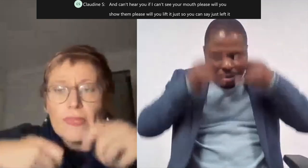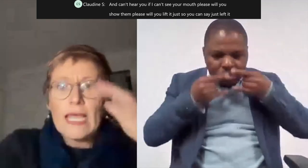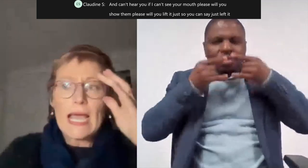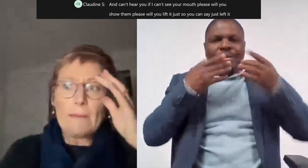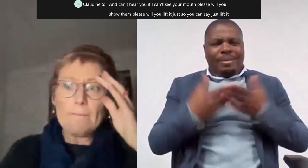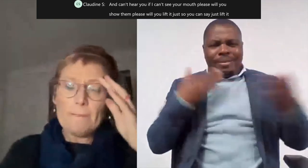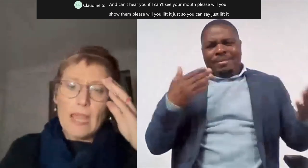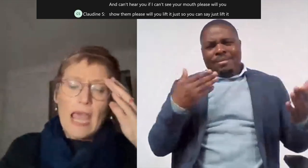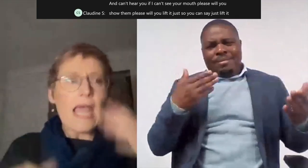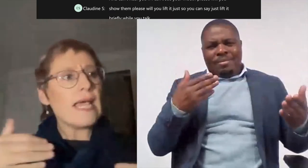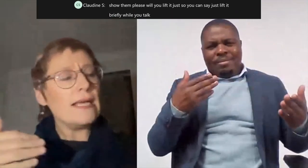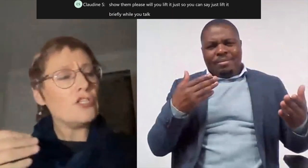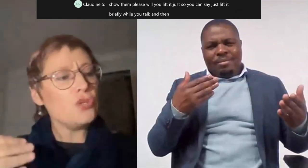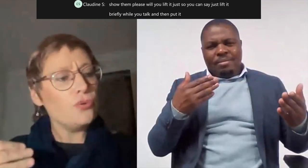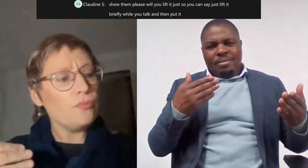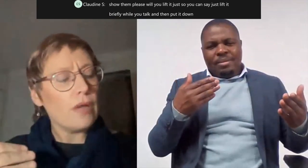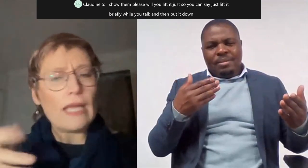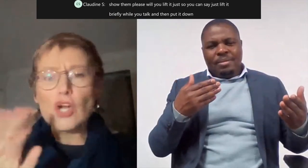down.